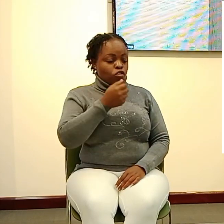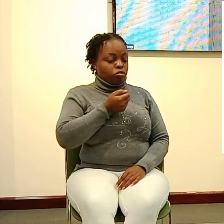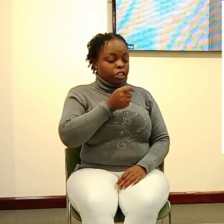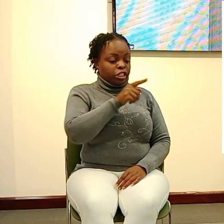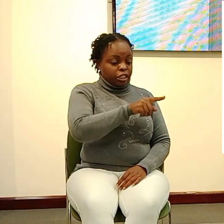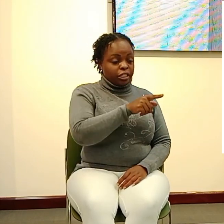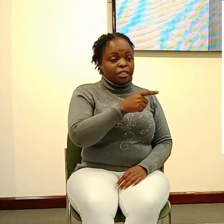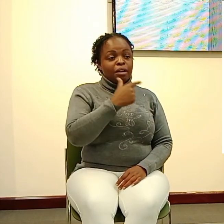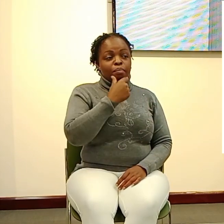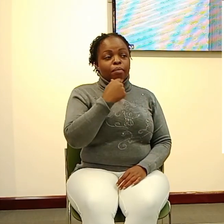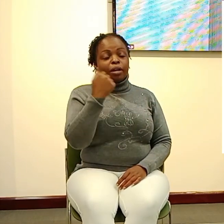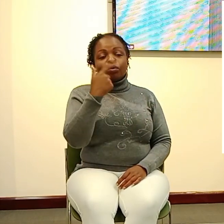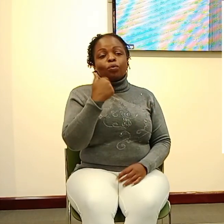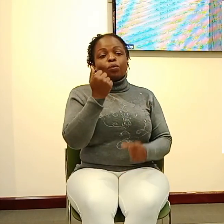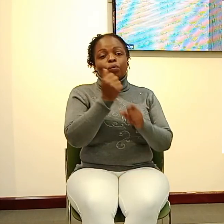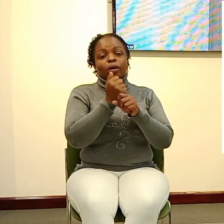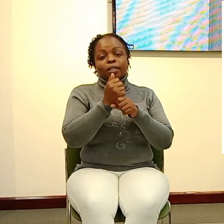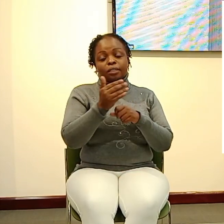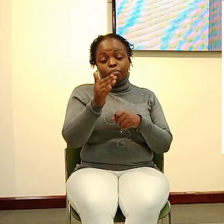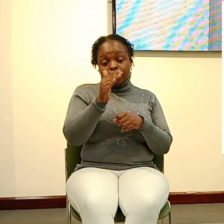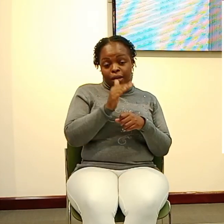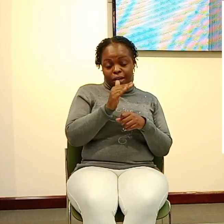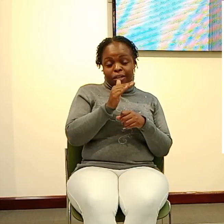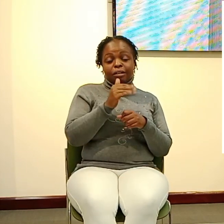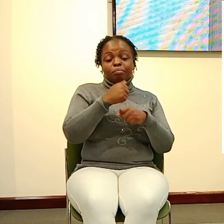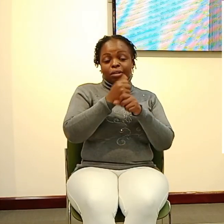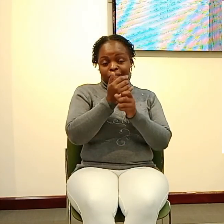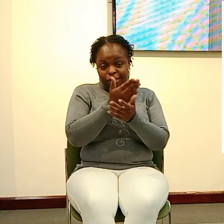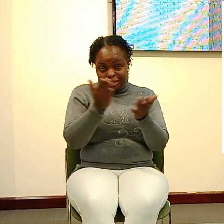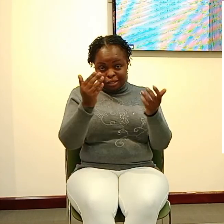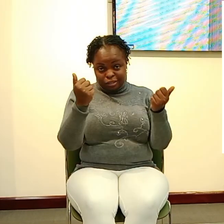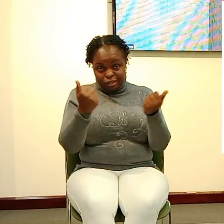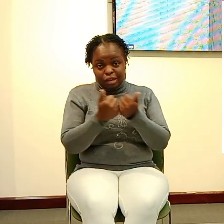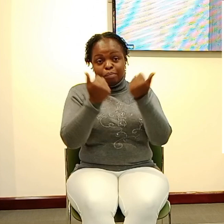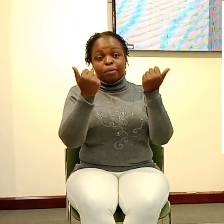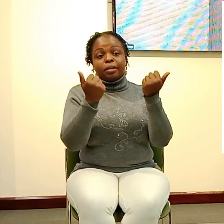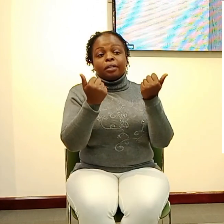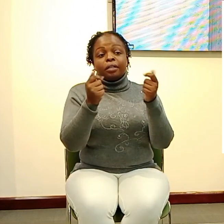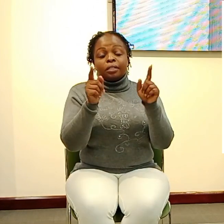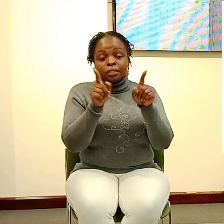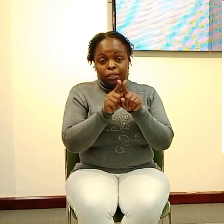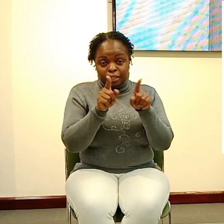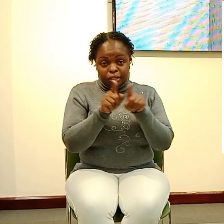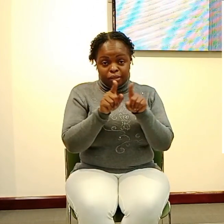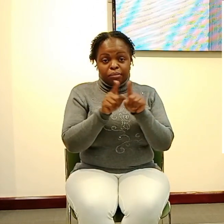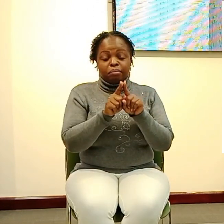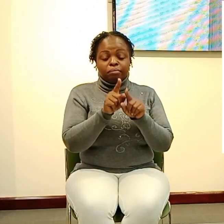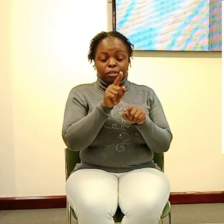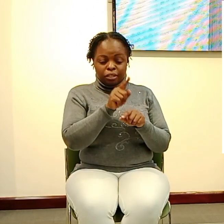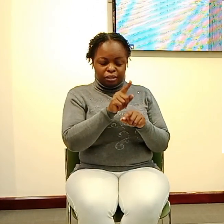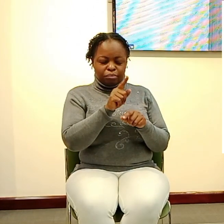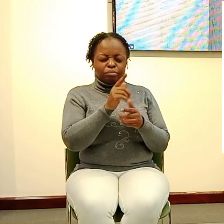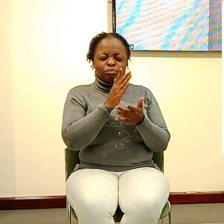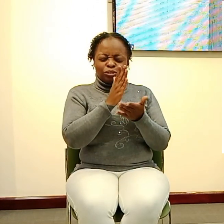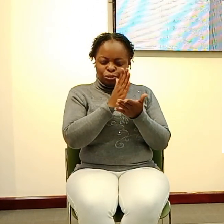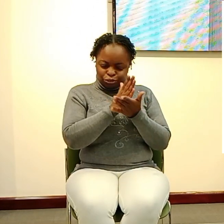works behind, he's the guy who makes things happen, you know? And he's so diligent. And I think a lot of